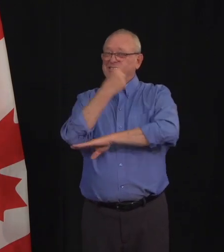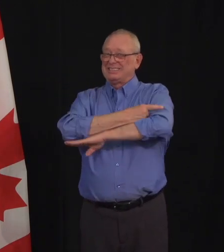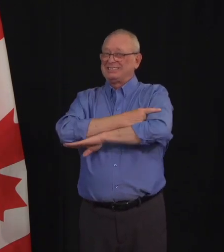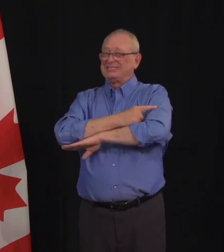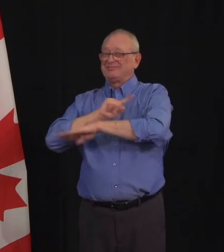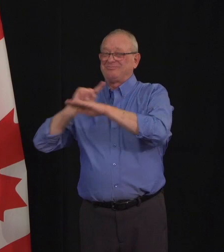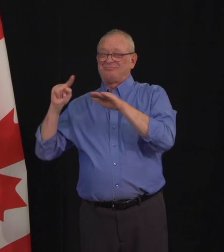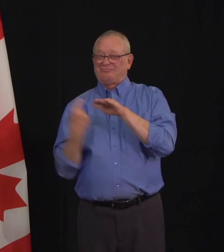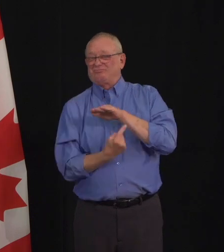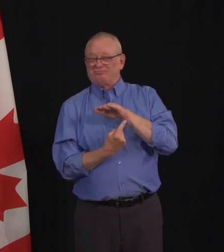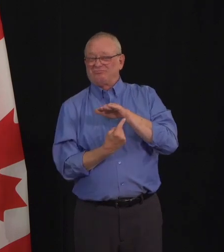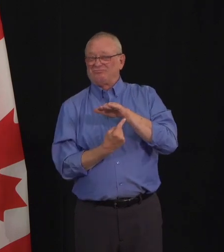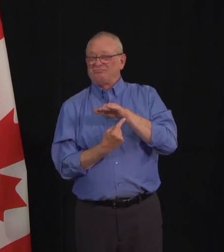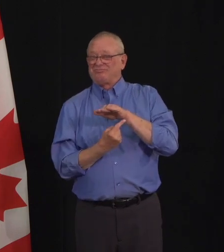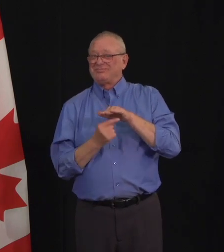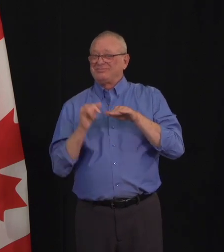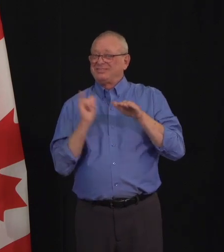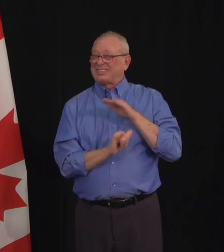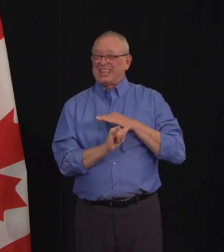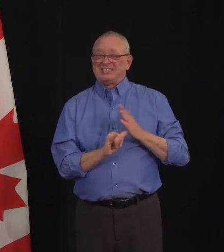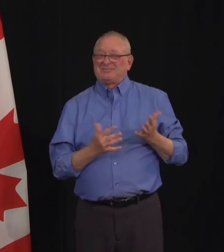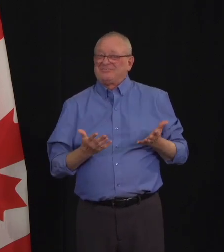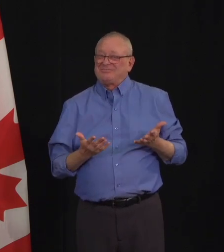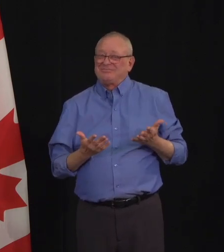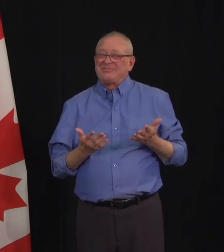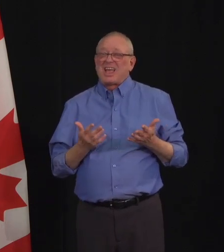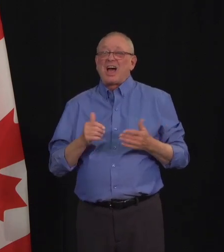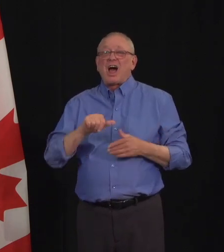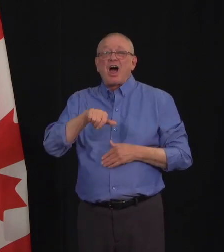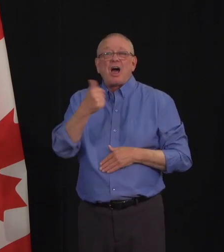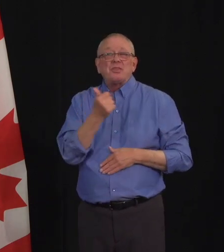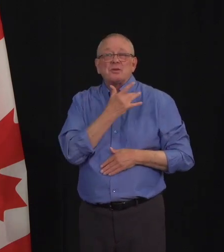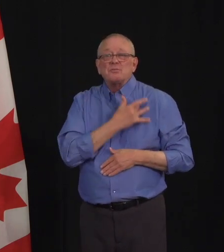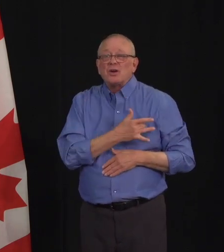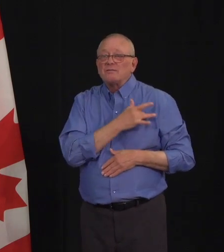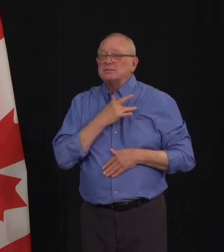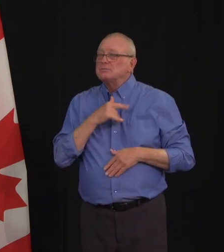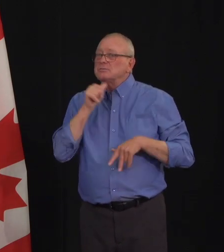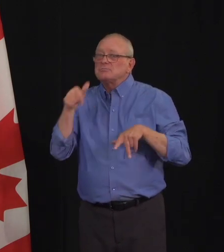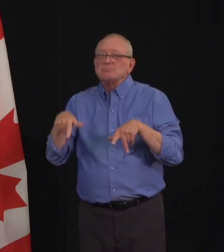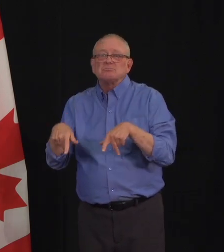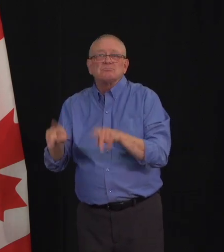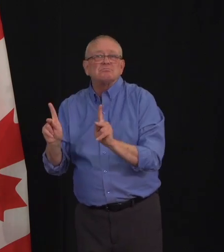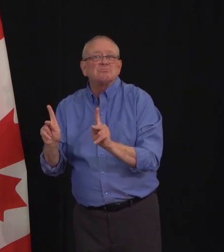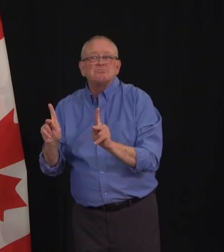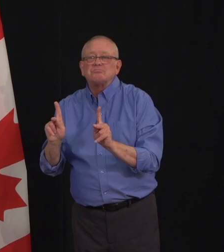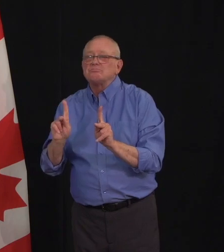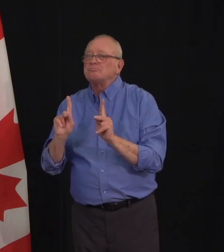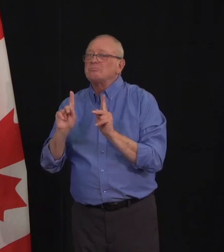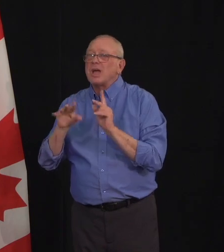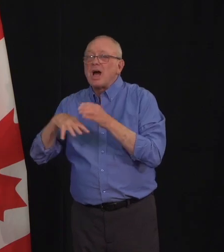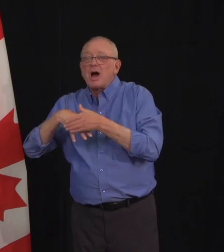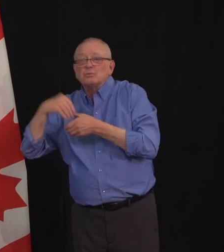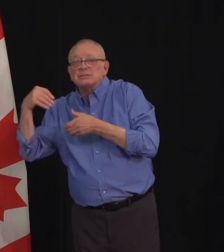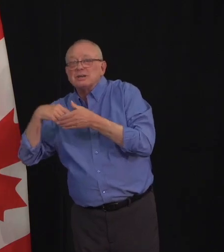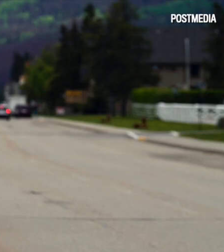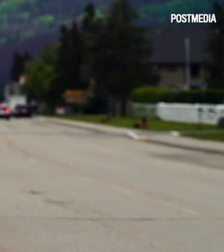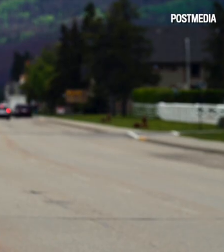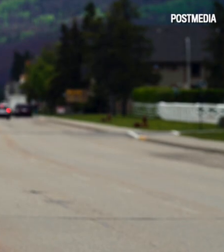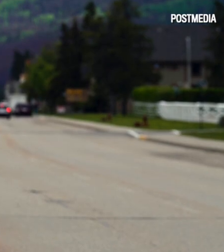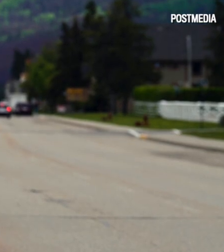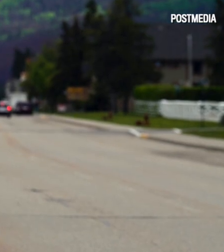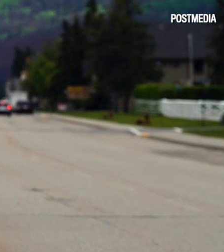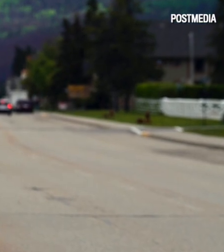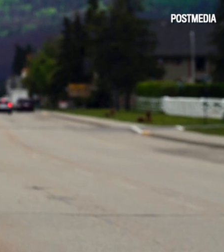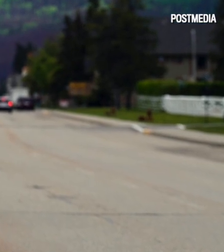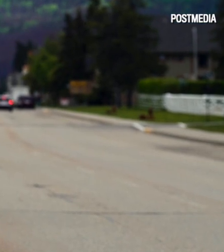are not allowing non-residents to enter. So it would be important for Albertans to check out those details before they plan a trip.